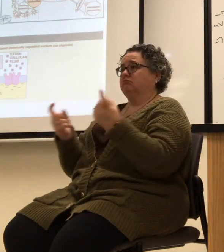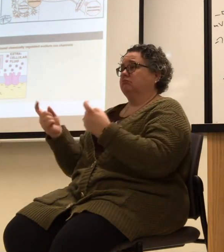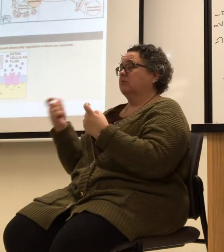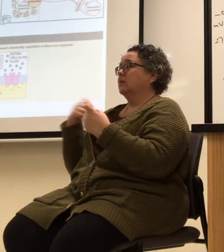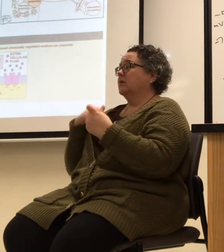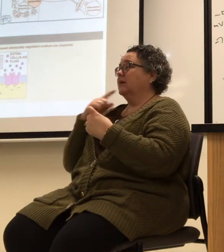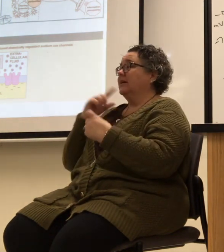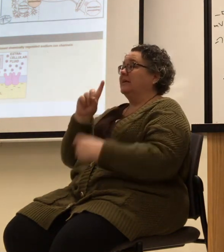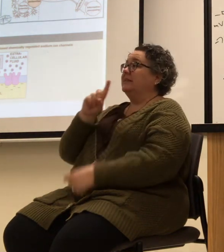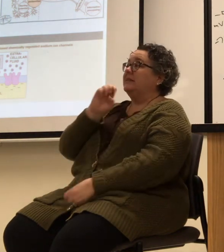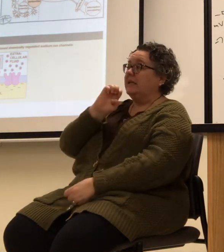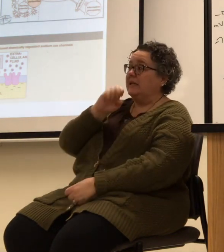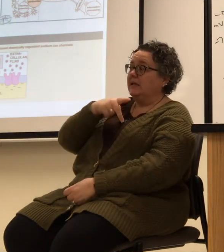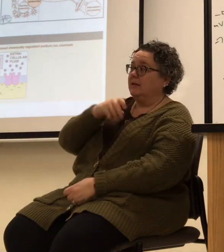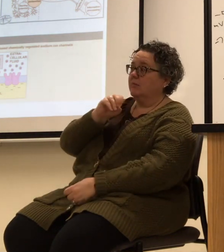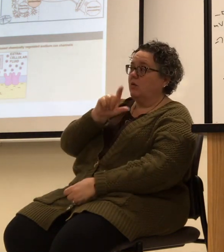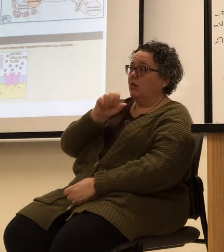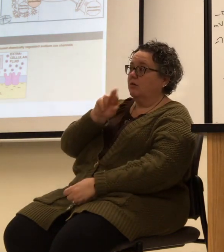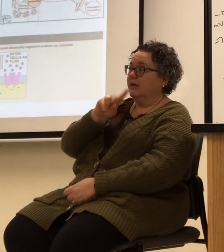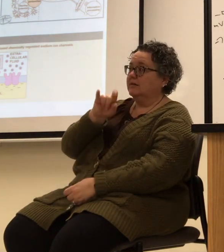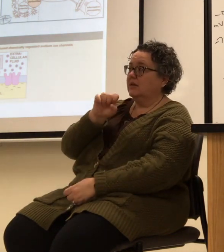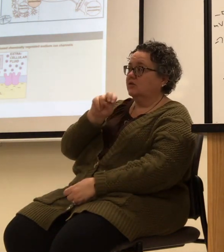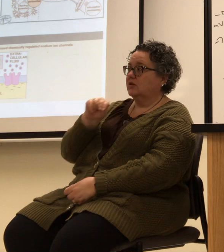depolarization versus hyperpolarization?